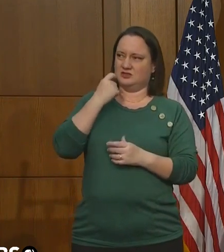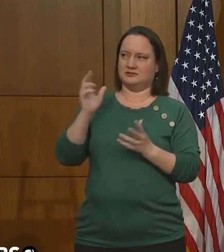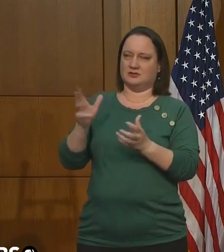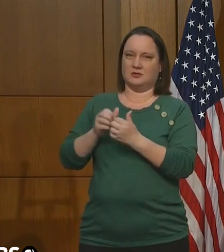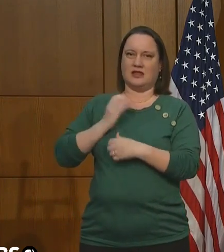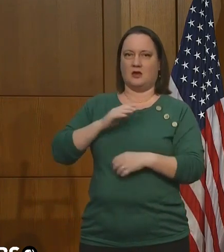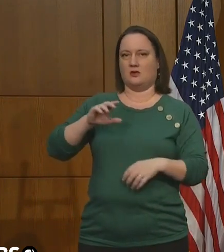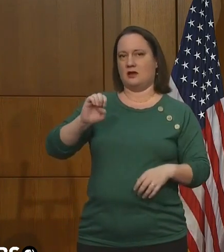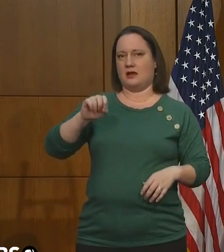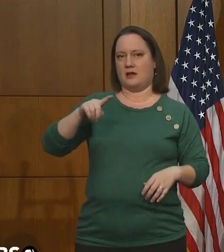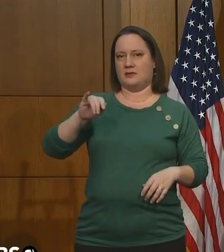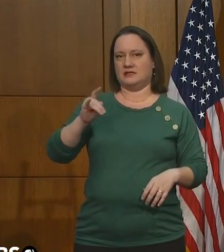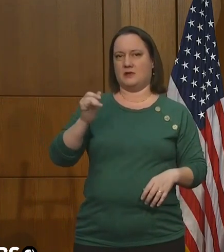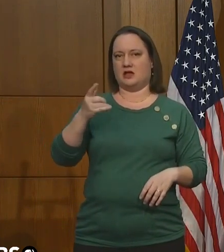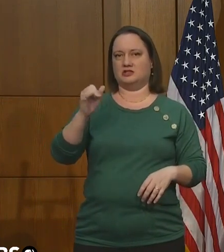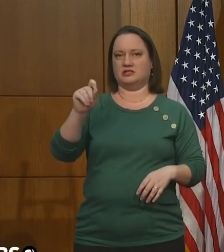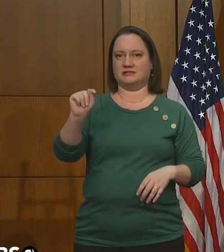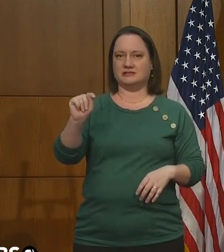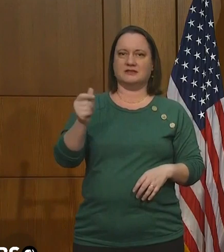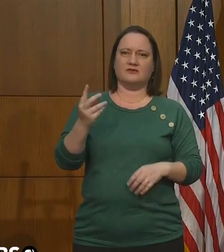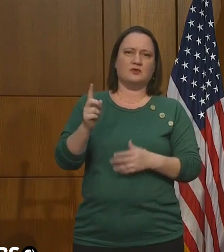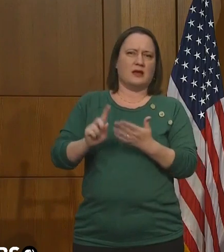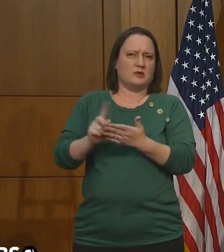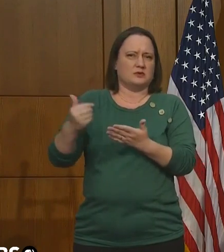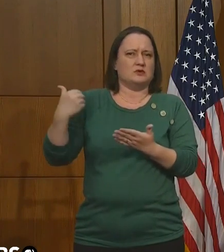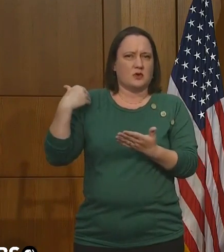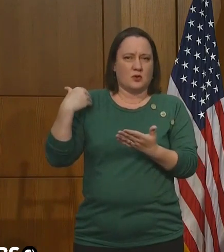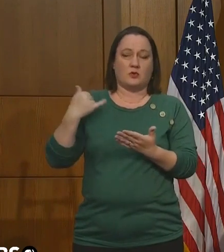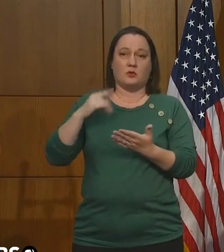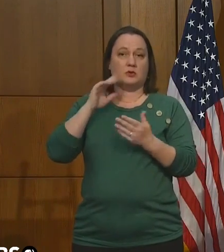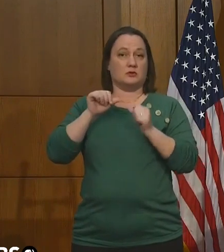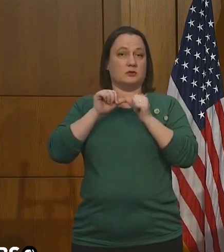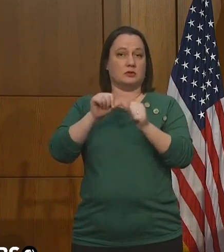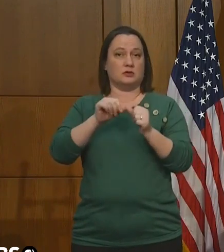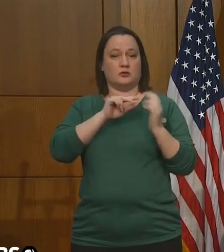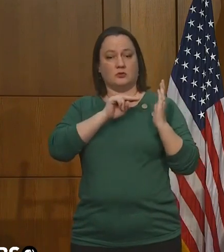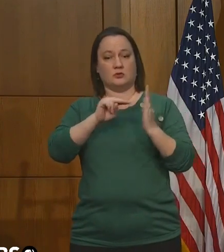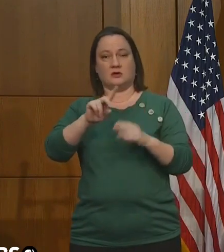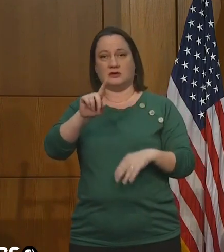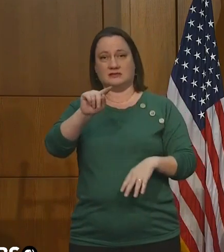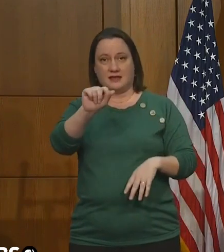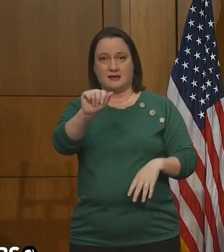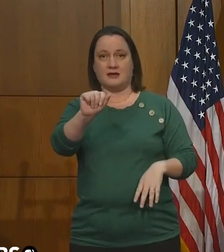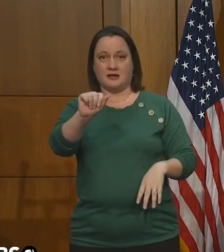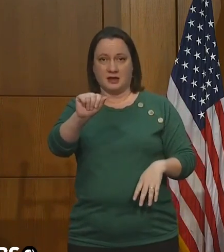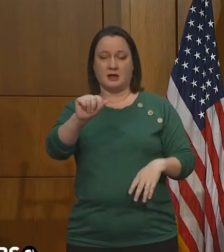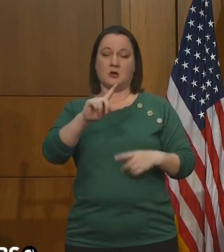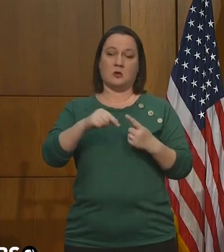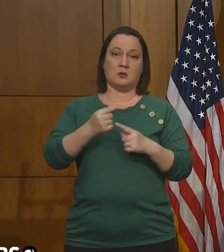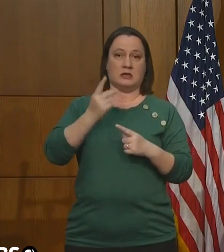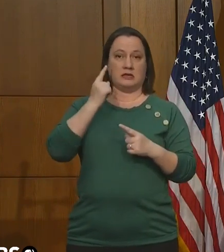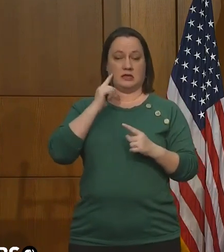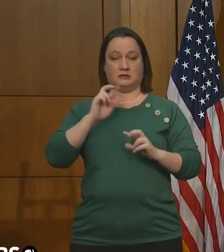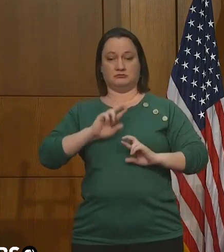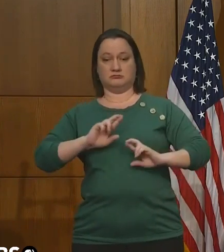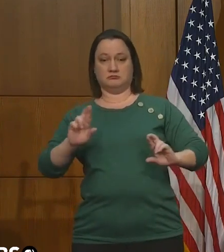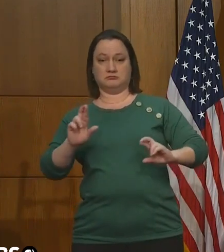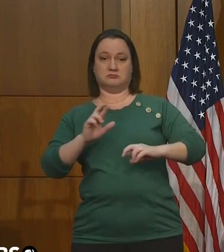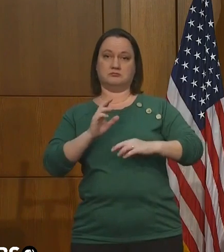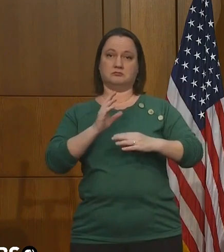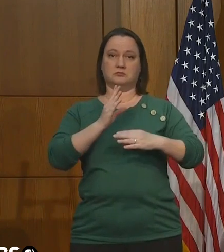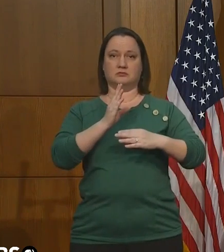as a couple of hours ago, and so we'll continue to monitor the data, and as soon as we feel comfortable that the trends are moving in a positive direction, then we will